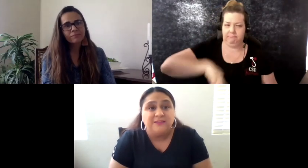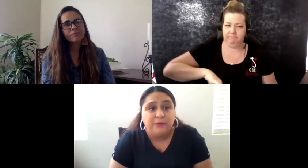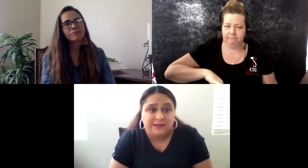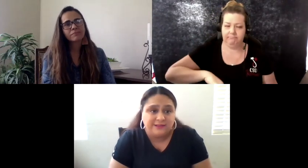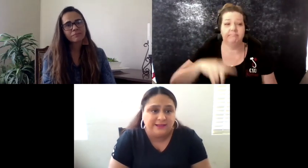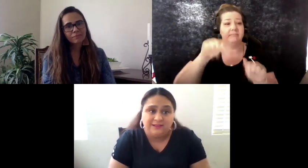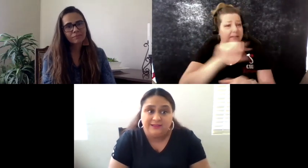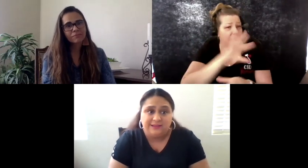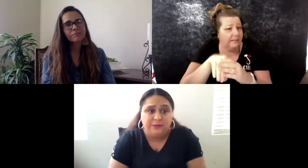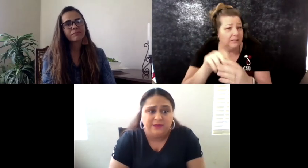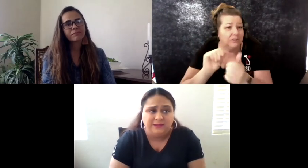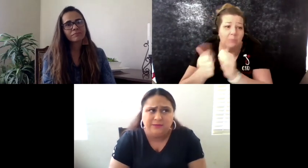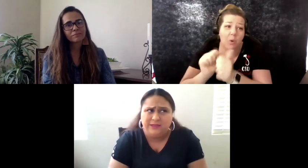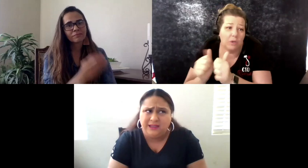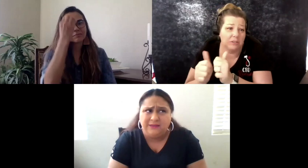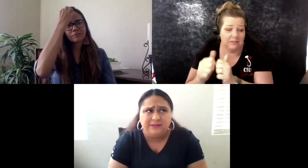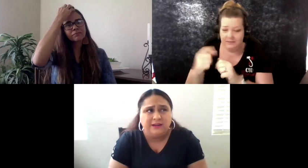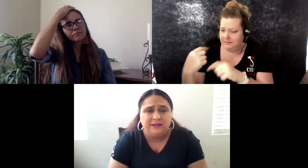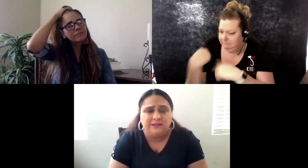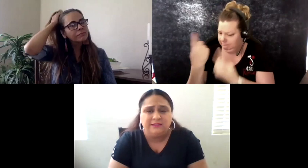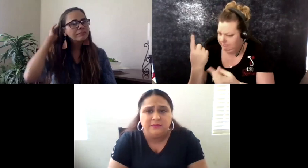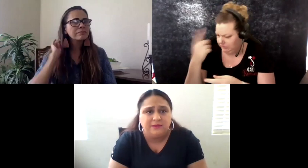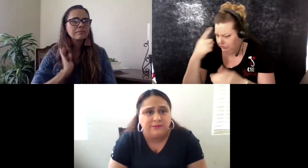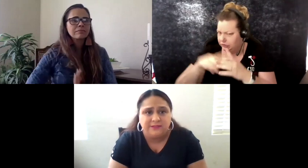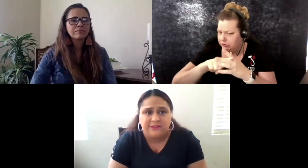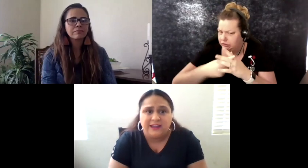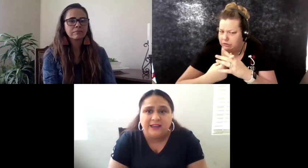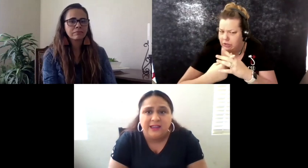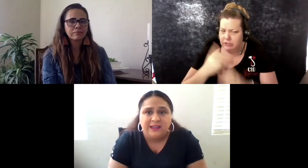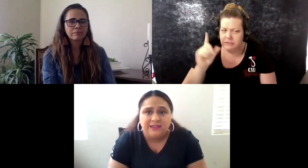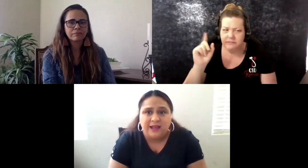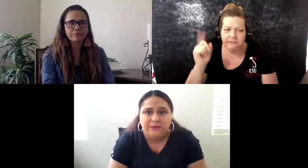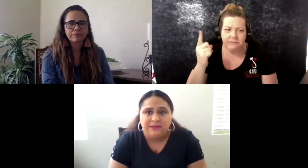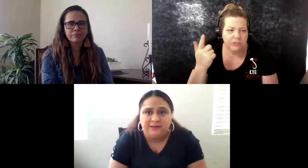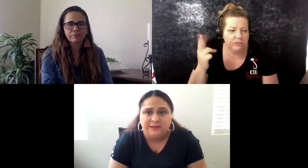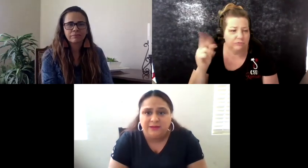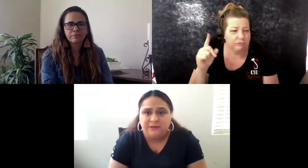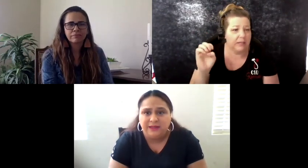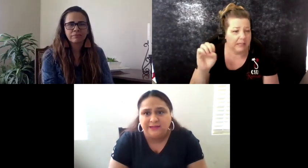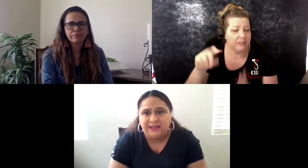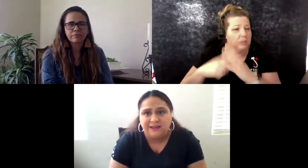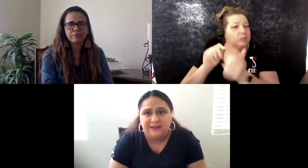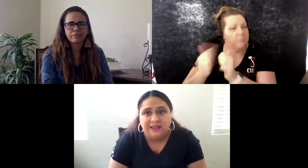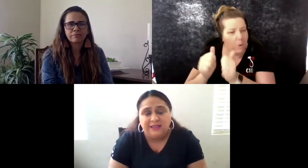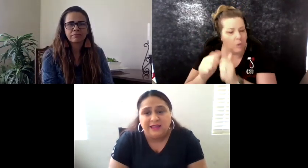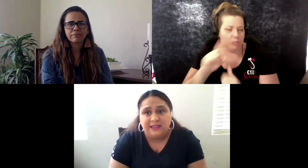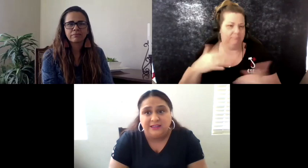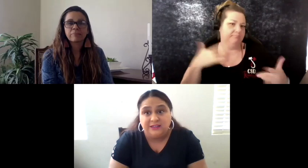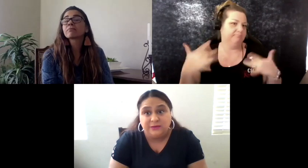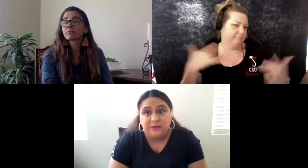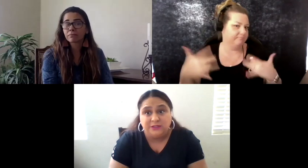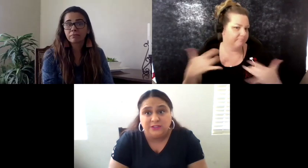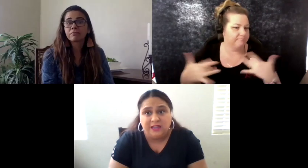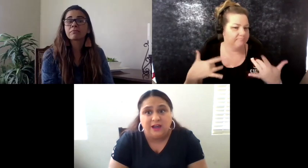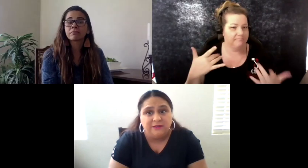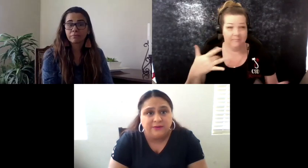participate in sports since he was, I believe he started since he was in first grade. That was something really exciting that they